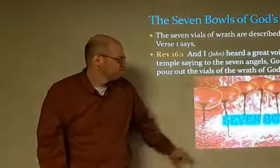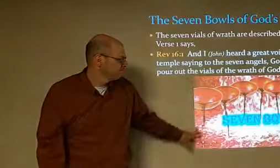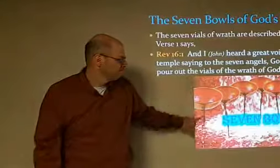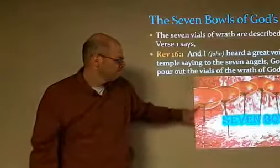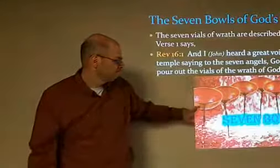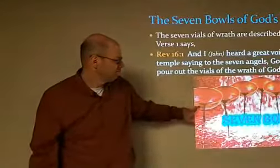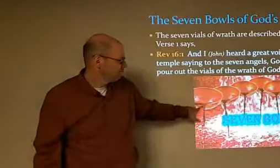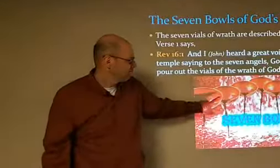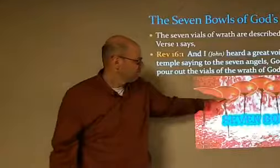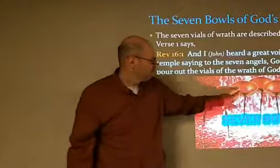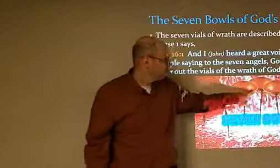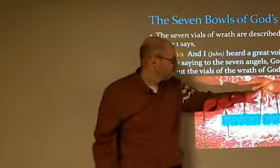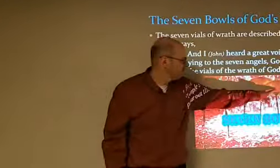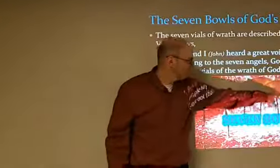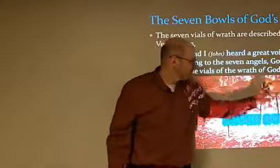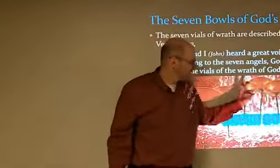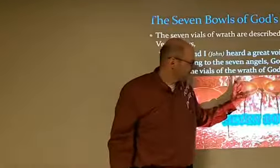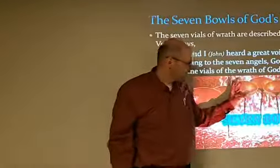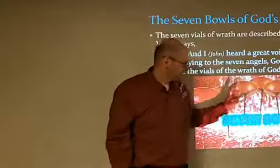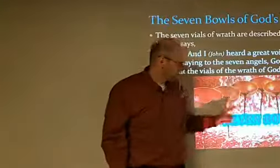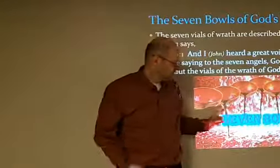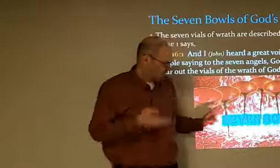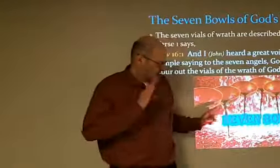specific reason for each vial.